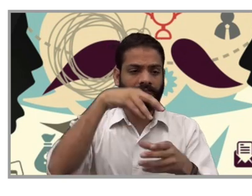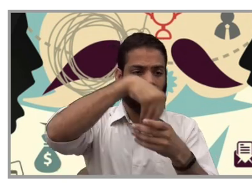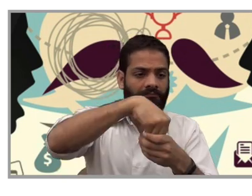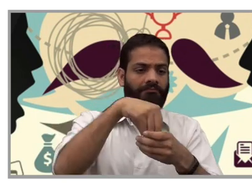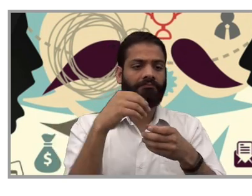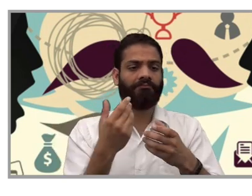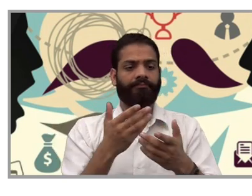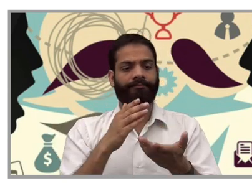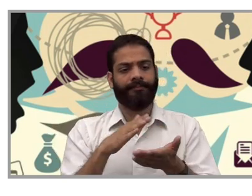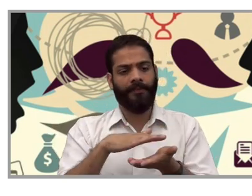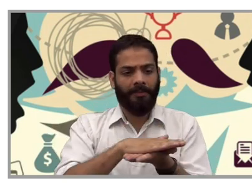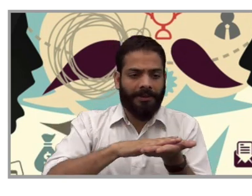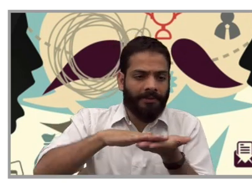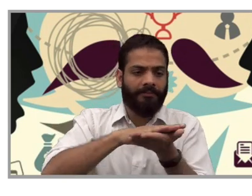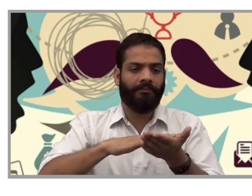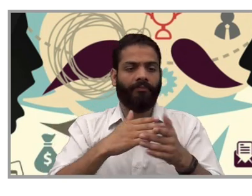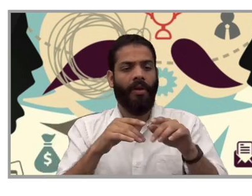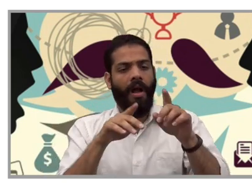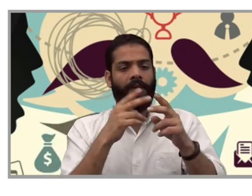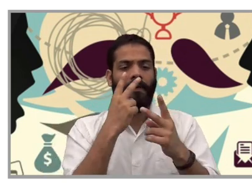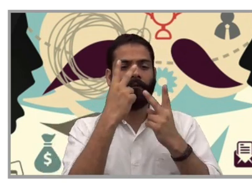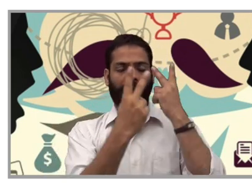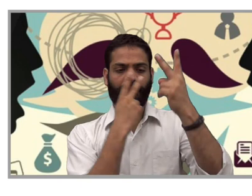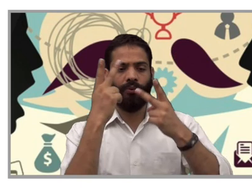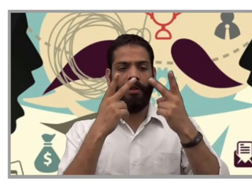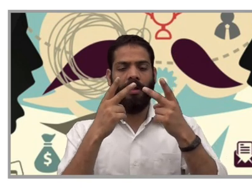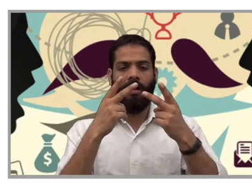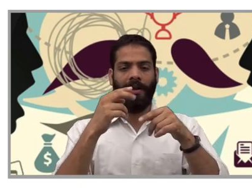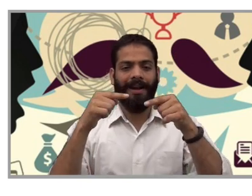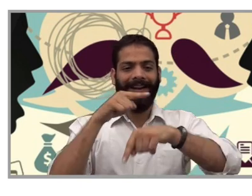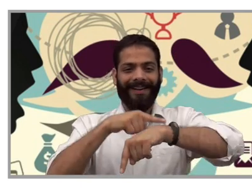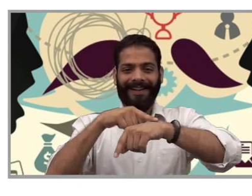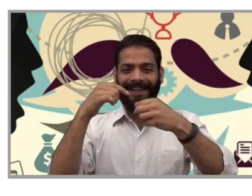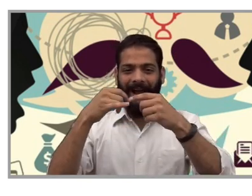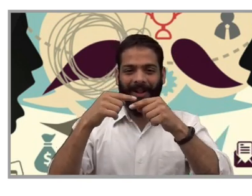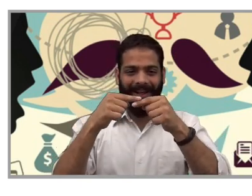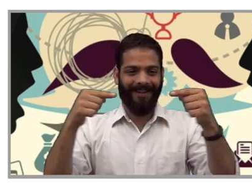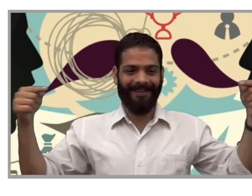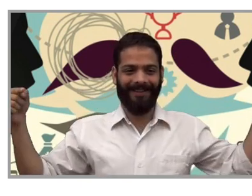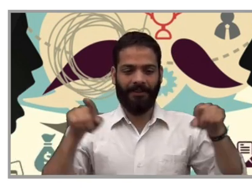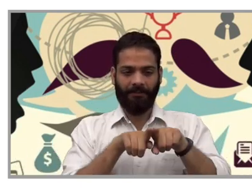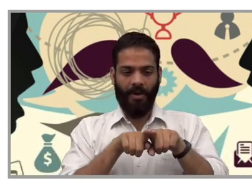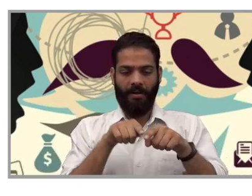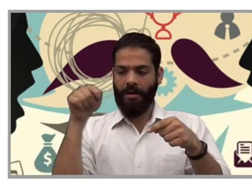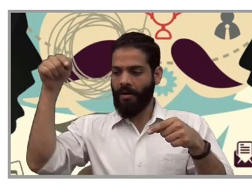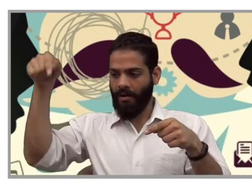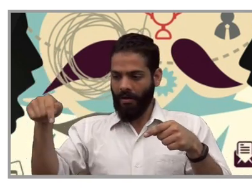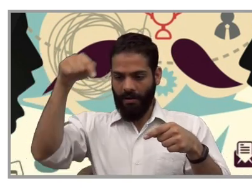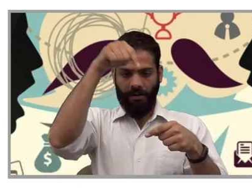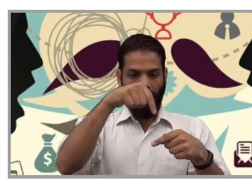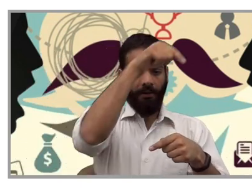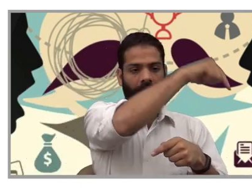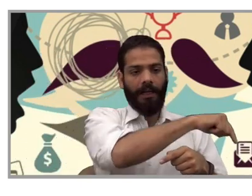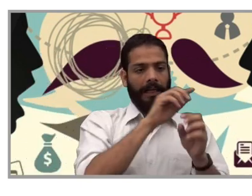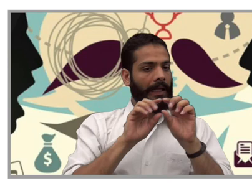of moustache. And location